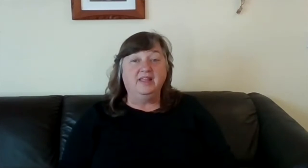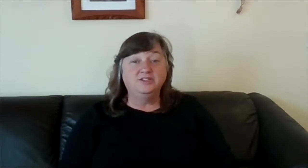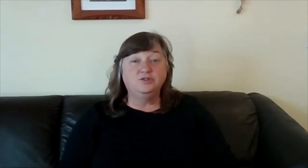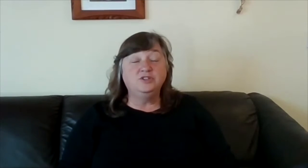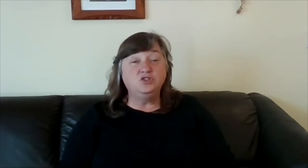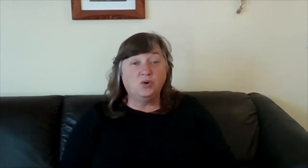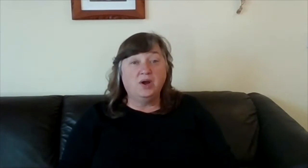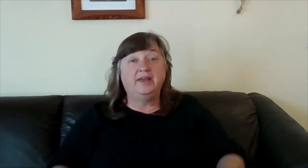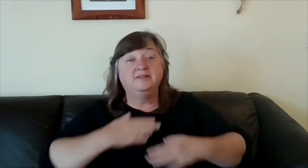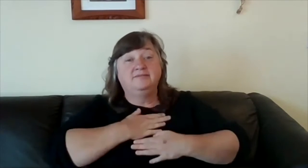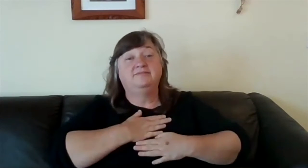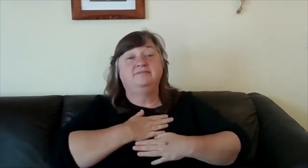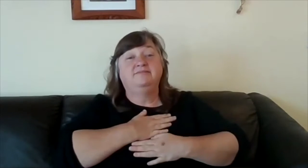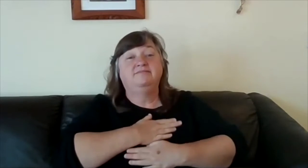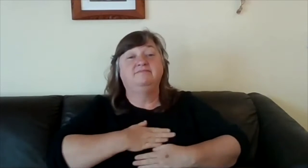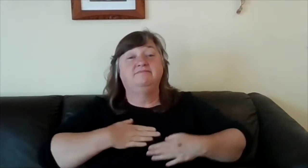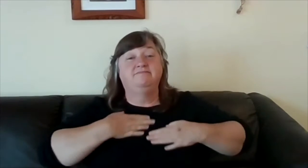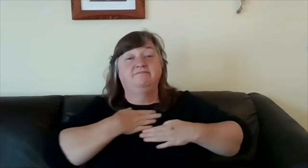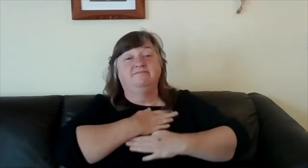And to enjoy